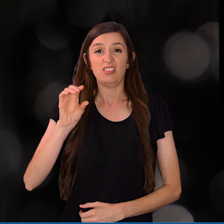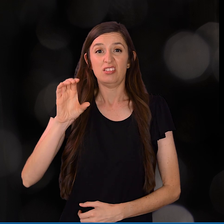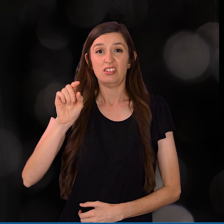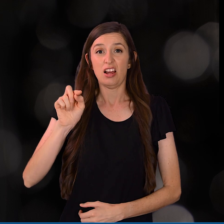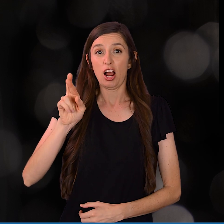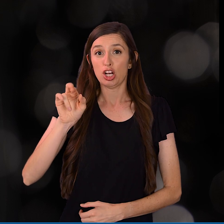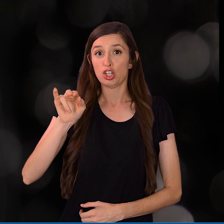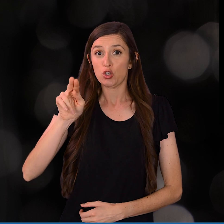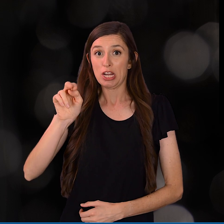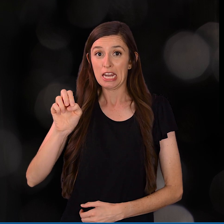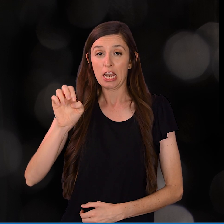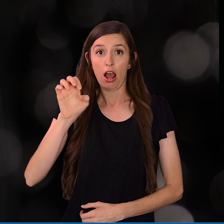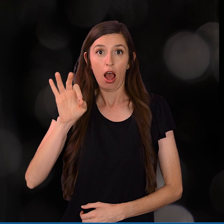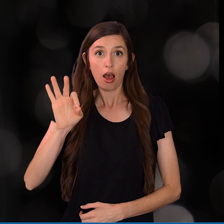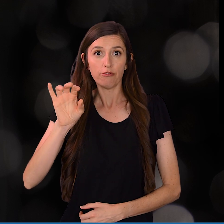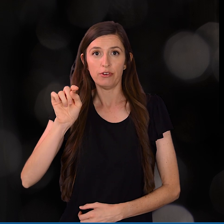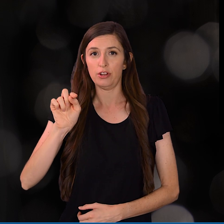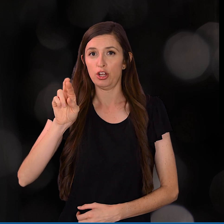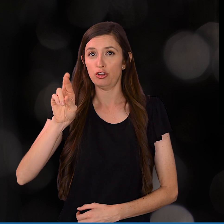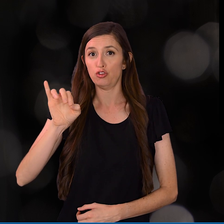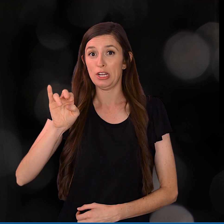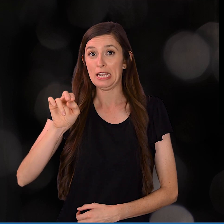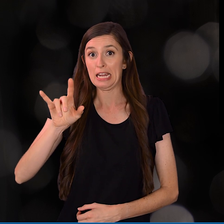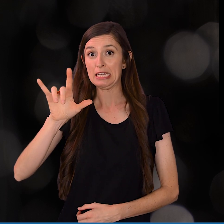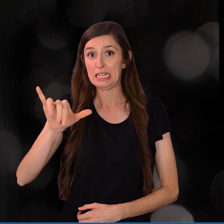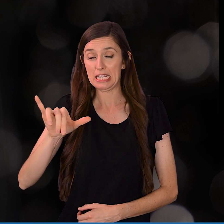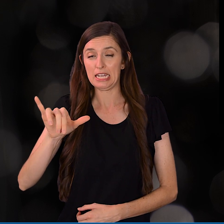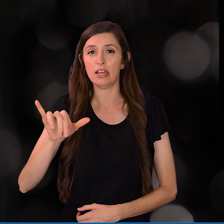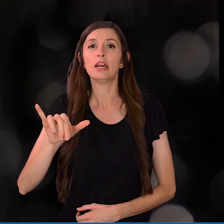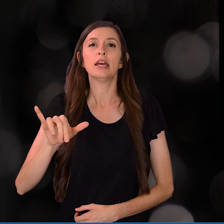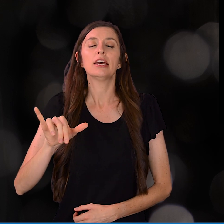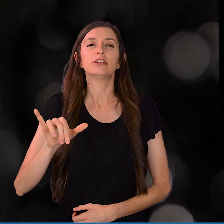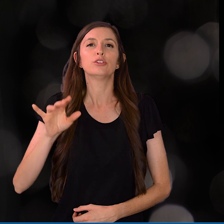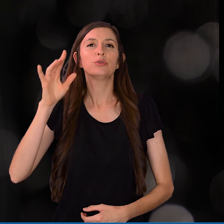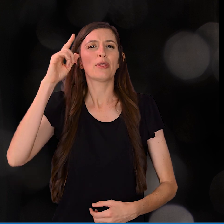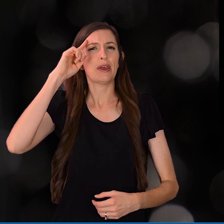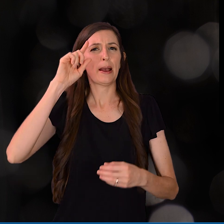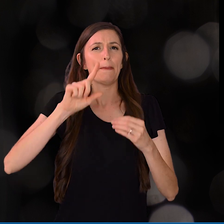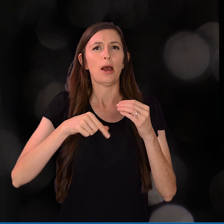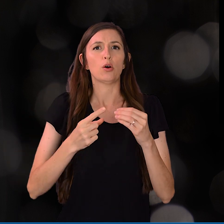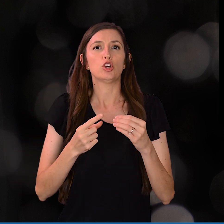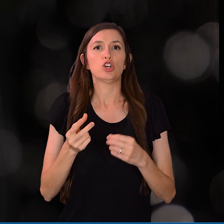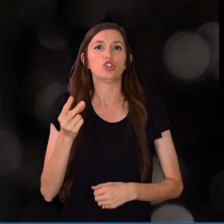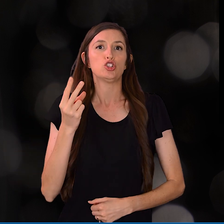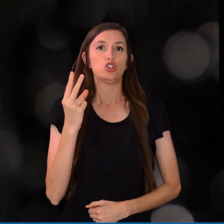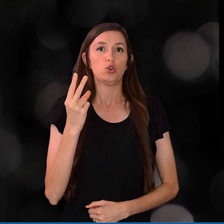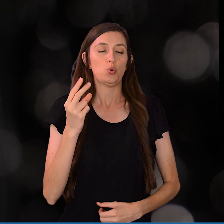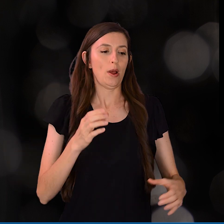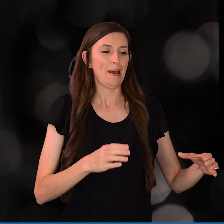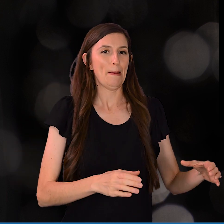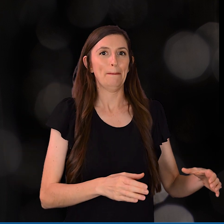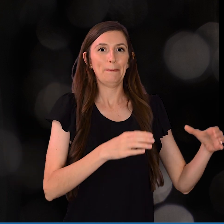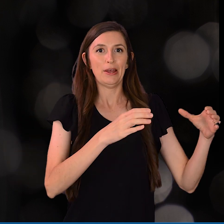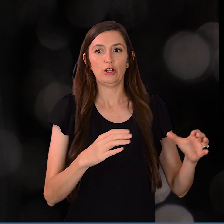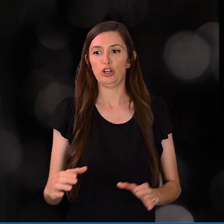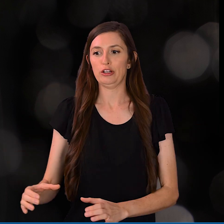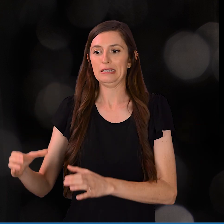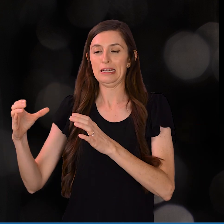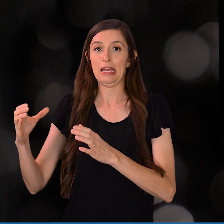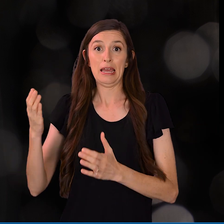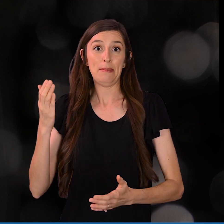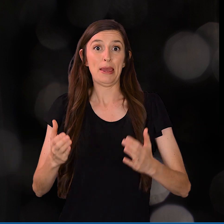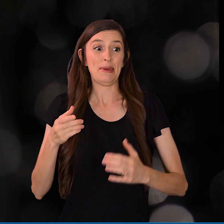Trinity as being upheld by two pillars. One of those pillars that upholds the doctrine might be called